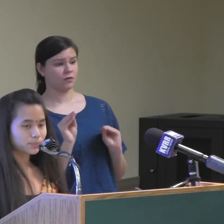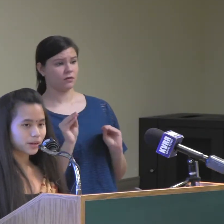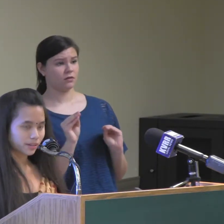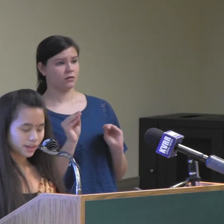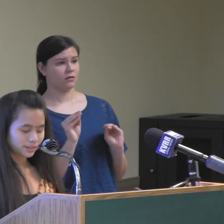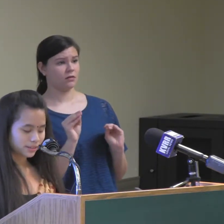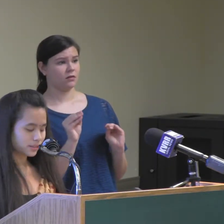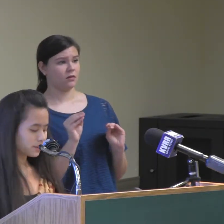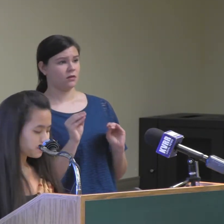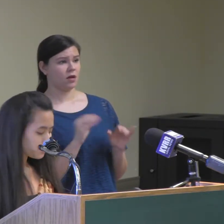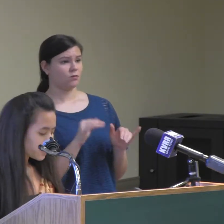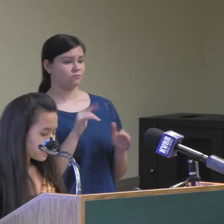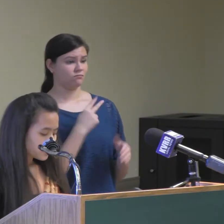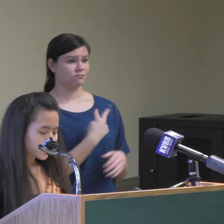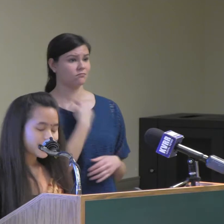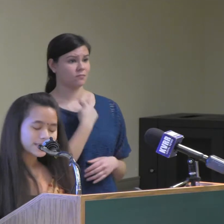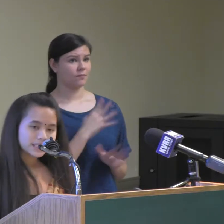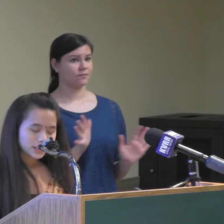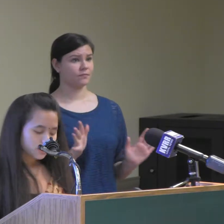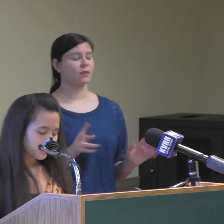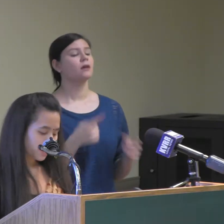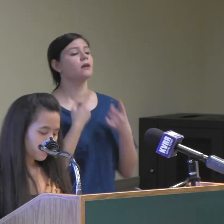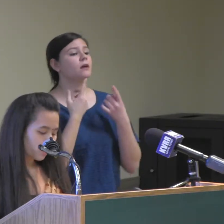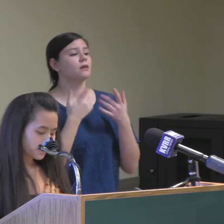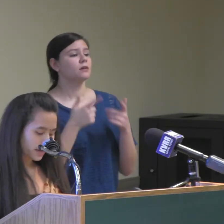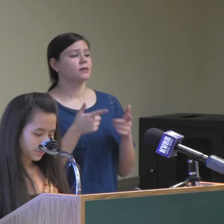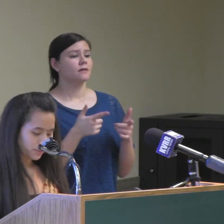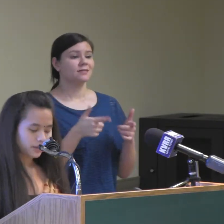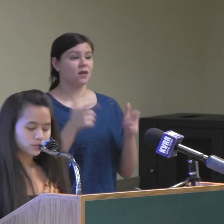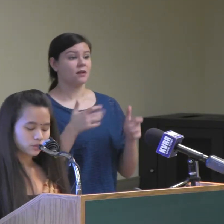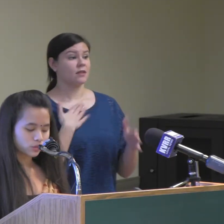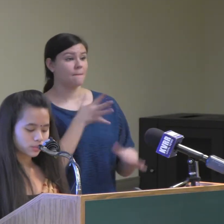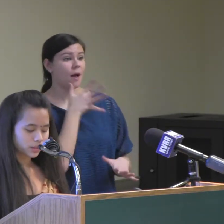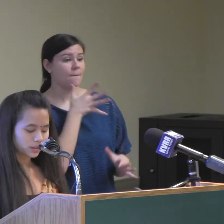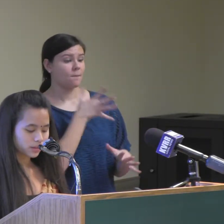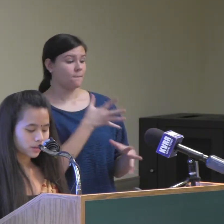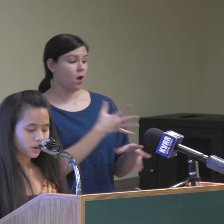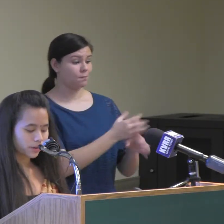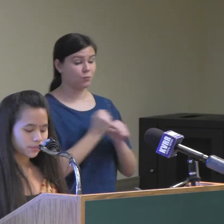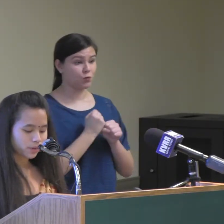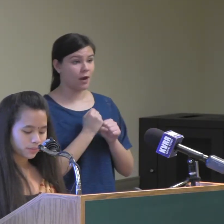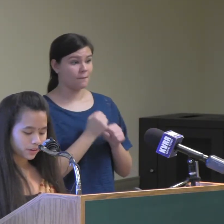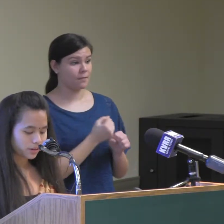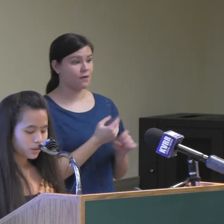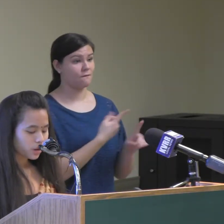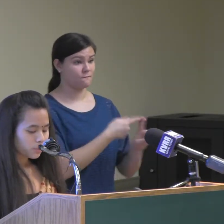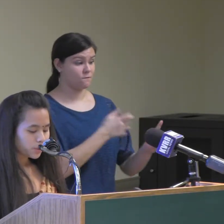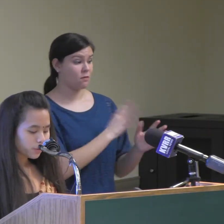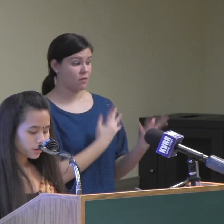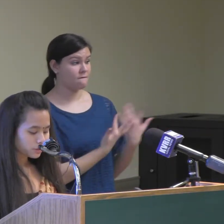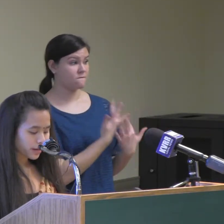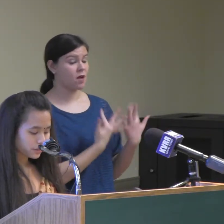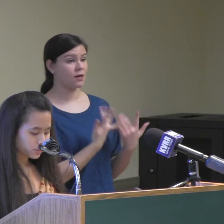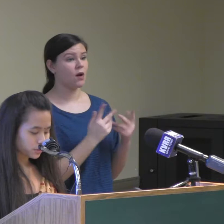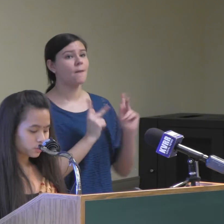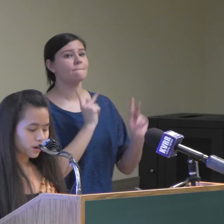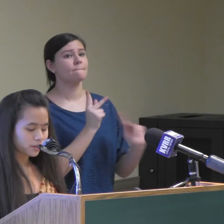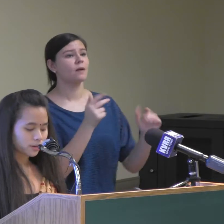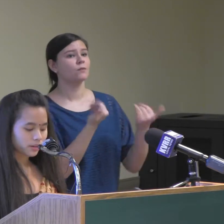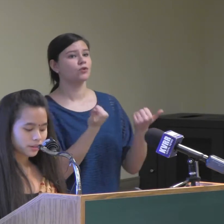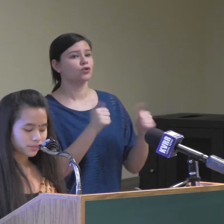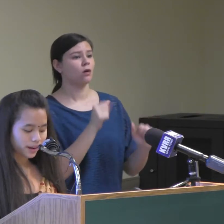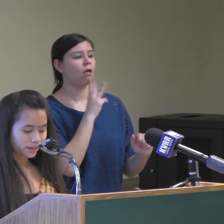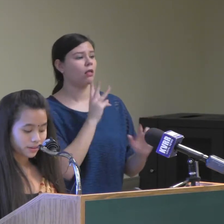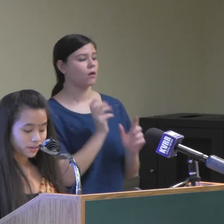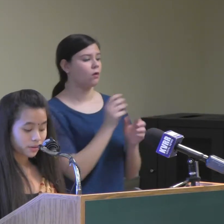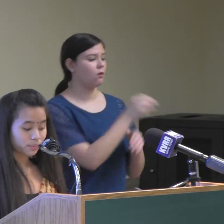I was paralyzed. Suddenly, my mom came and took me away from there. People tried to put water